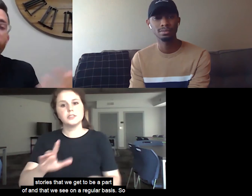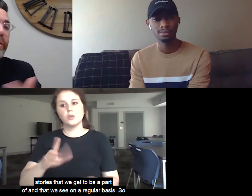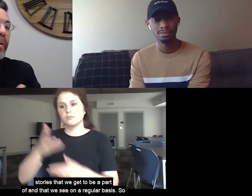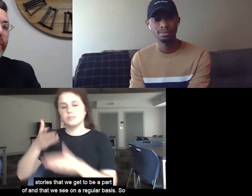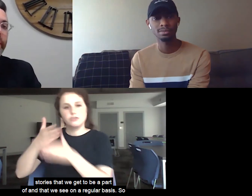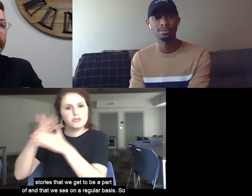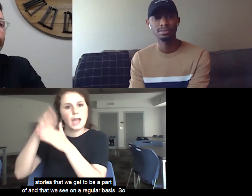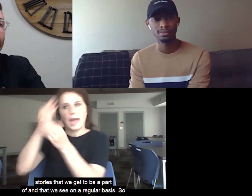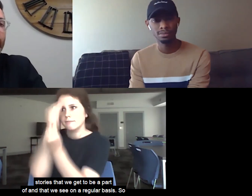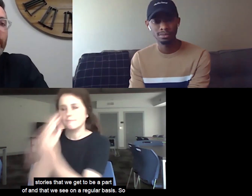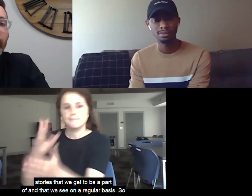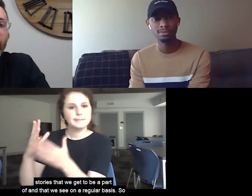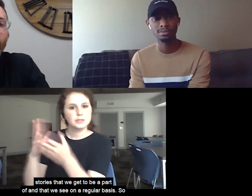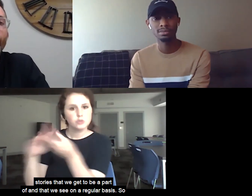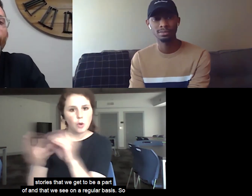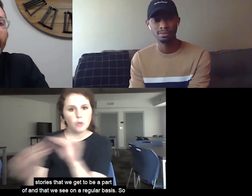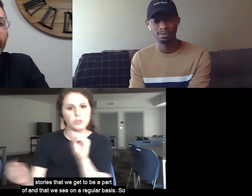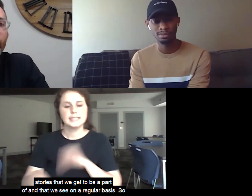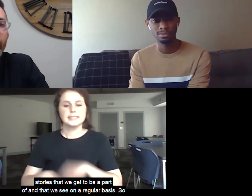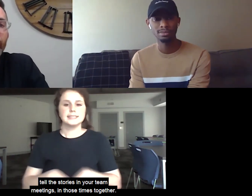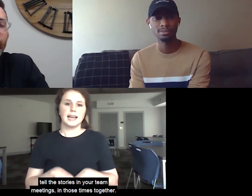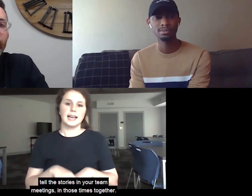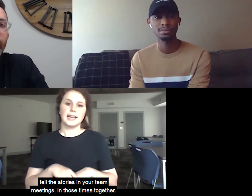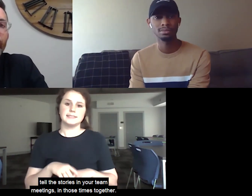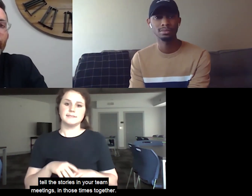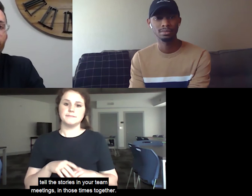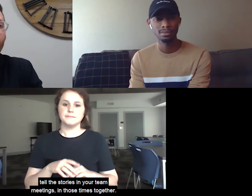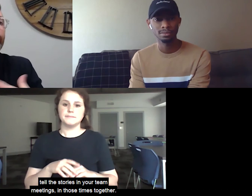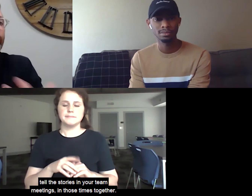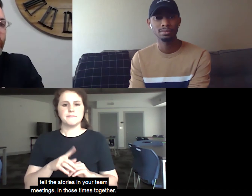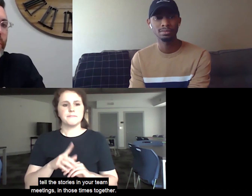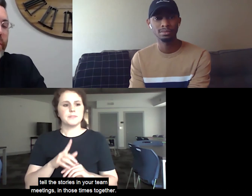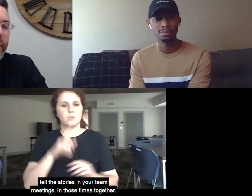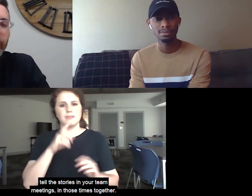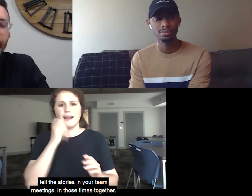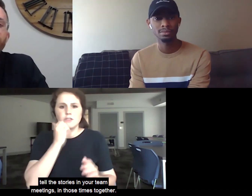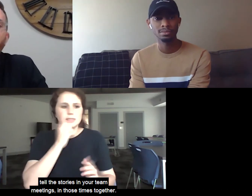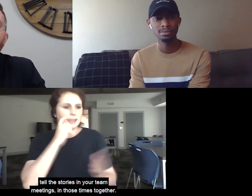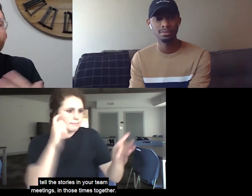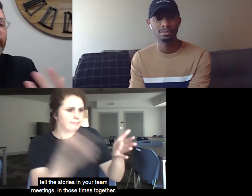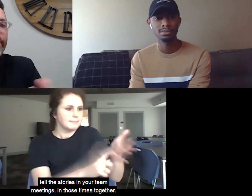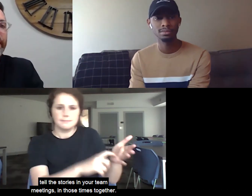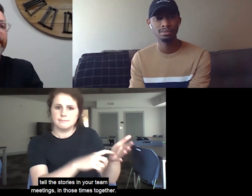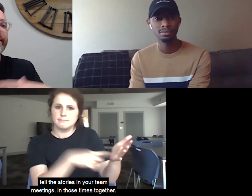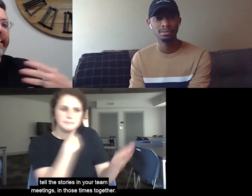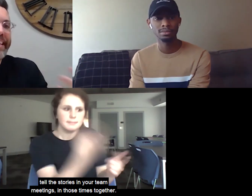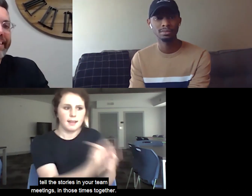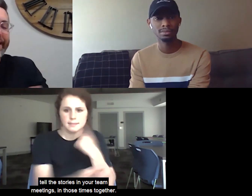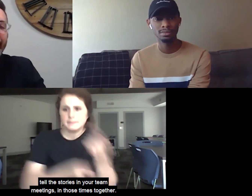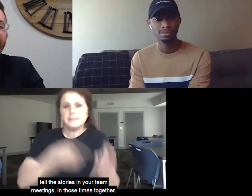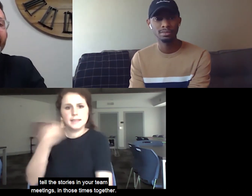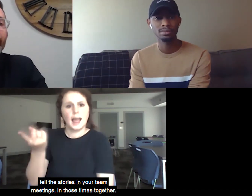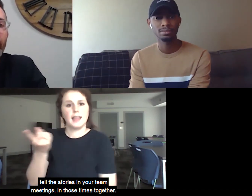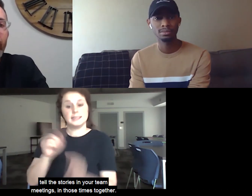get to be a part of and that we see on a regular basis. So tell the stories in your team meetings,